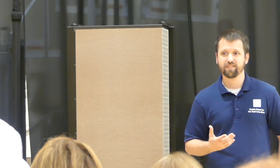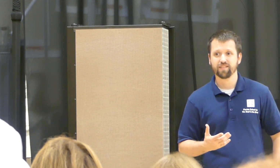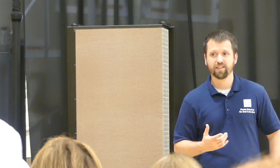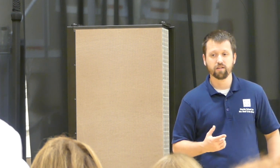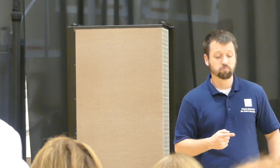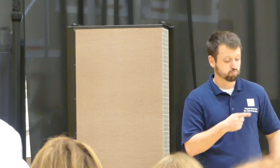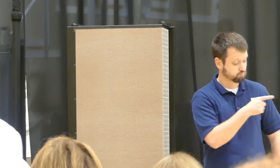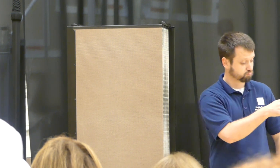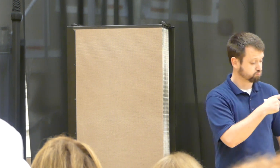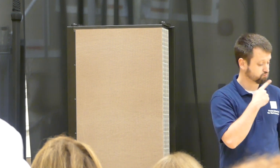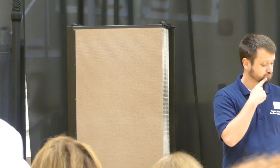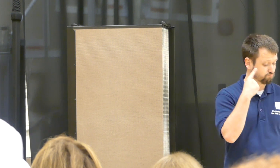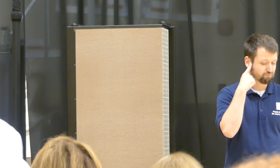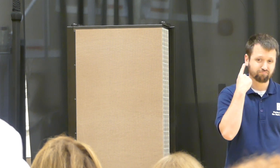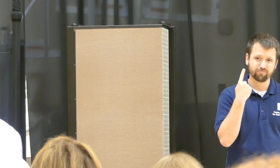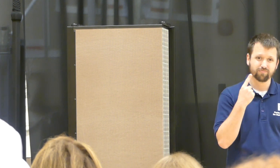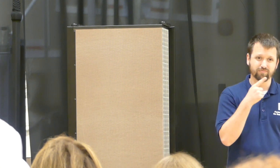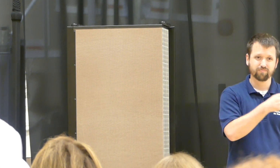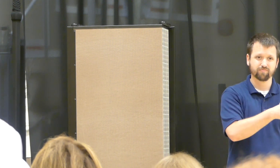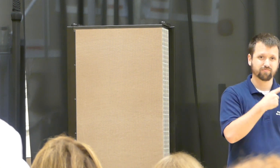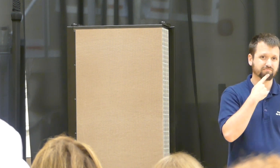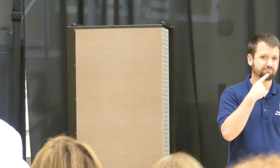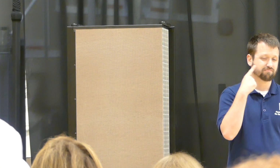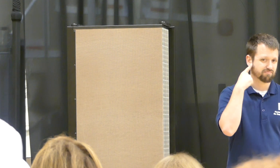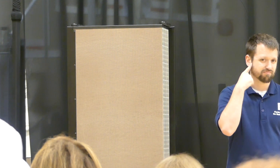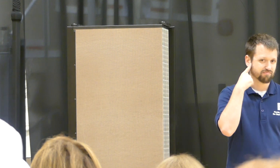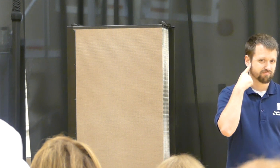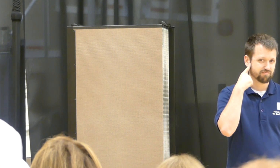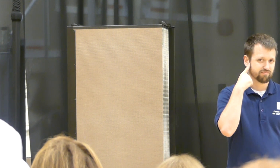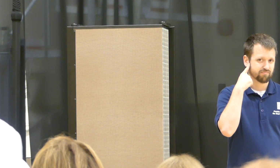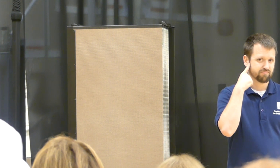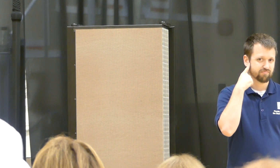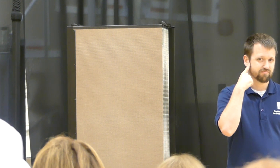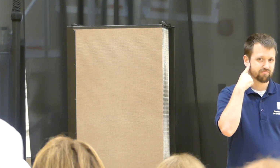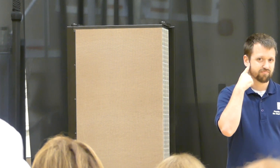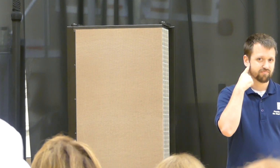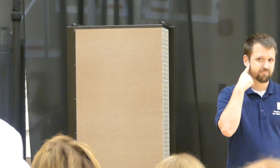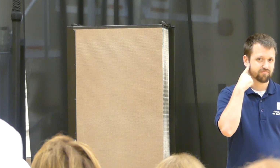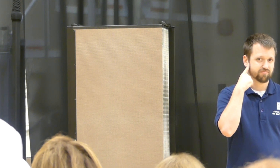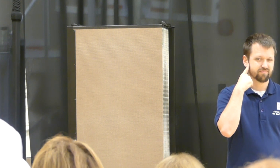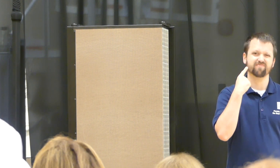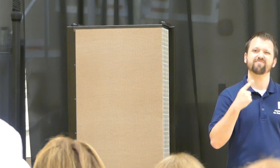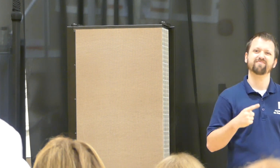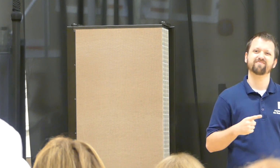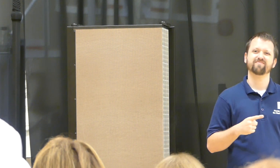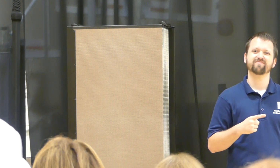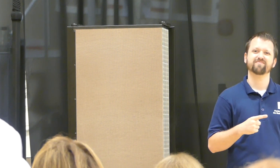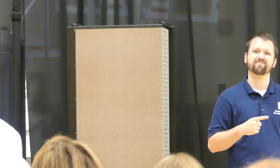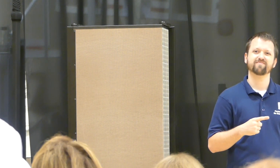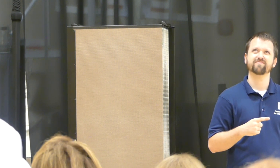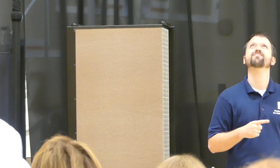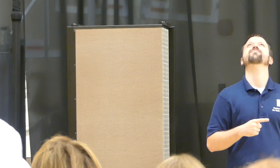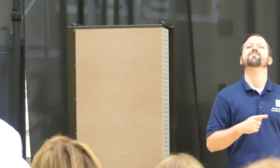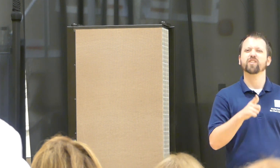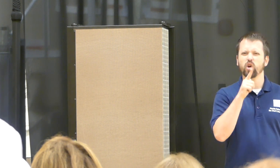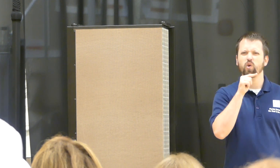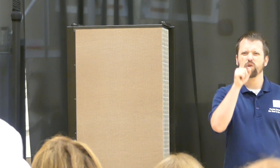I thought that was funny, but he's no different from anybody else. I got to direct traffic.